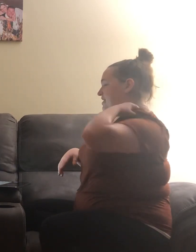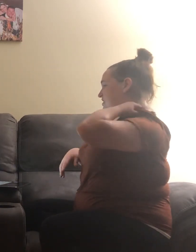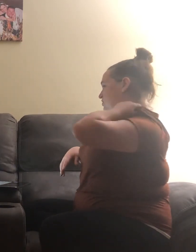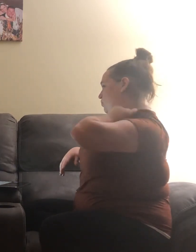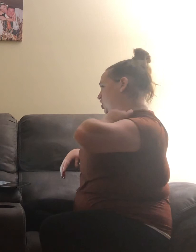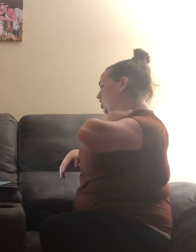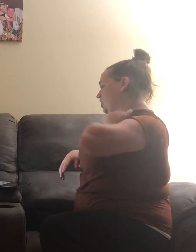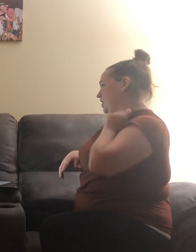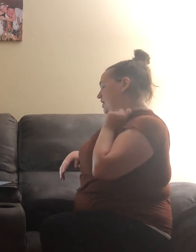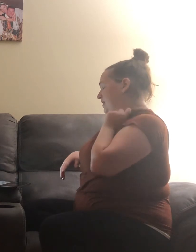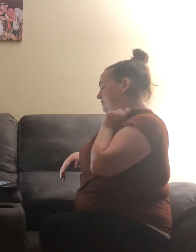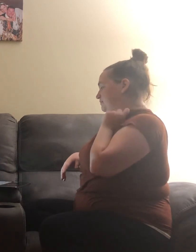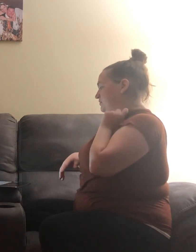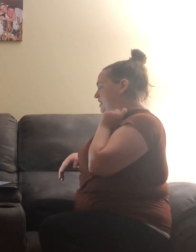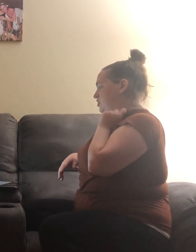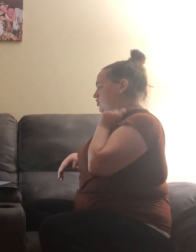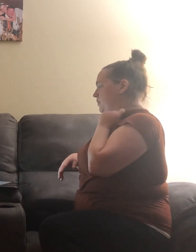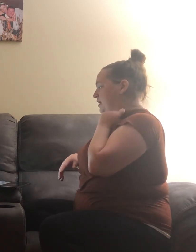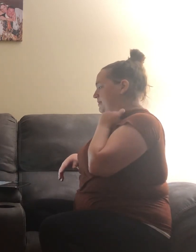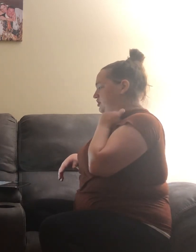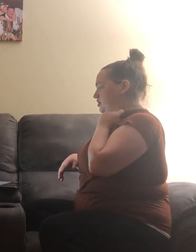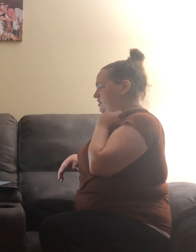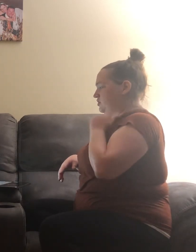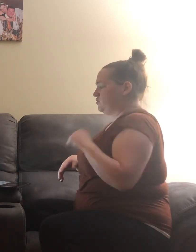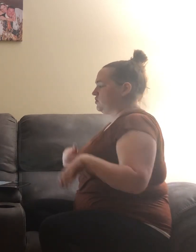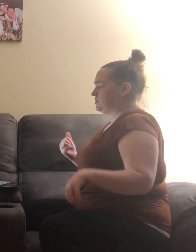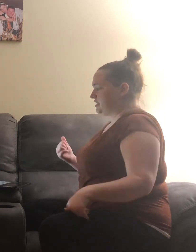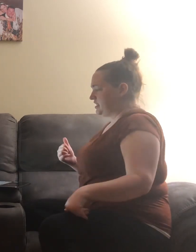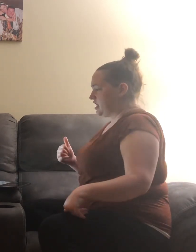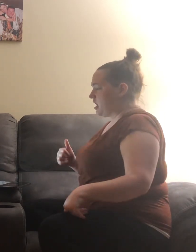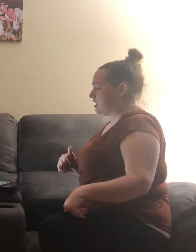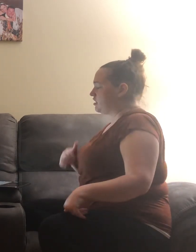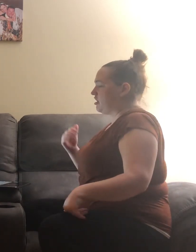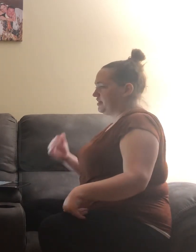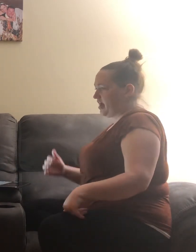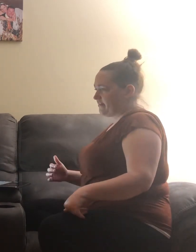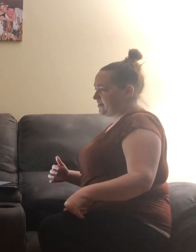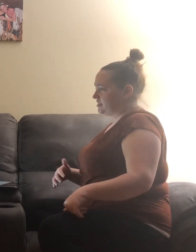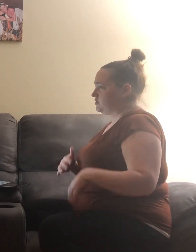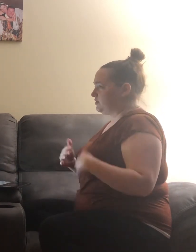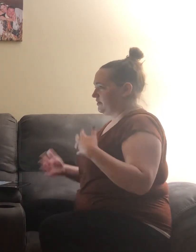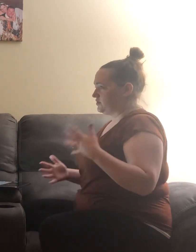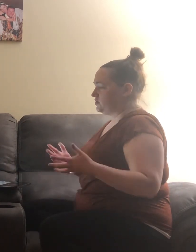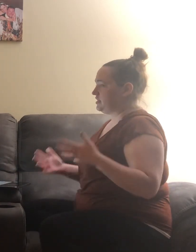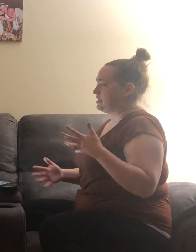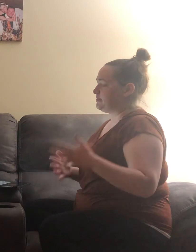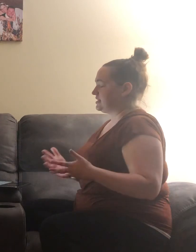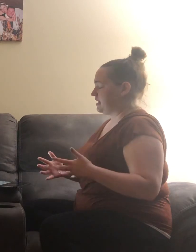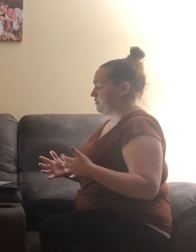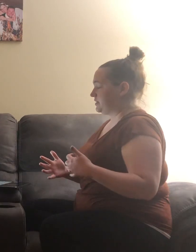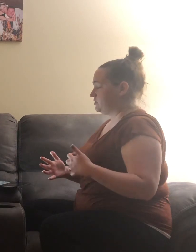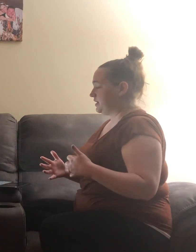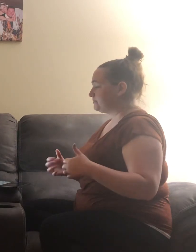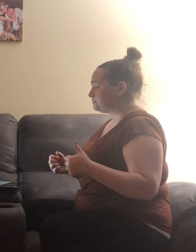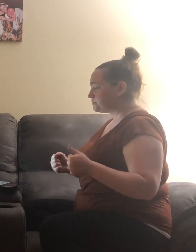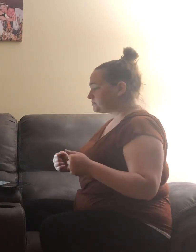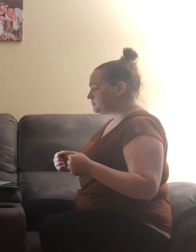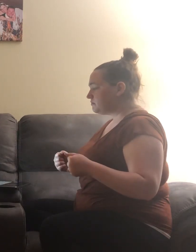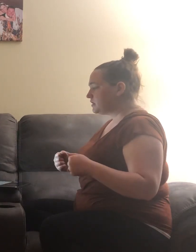doesn't work, then you'll want to make sure that you go to the ER, call the office, do one of those 2 things based on how he's doing.